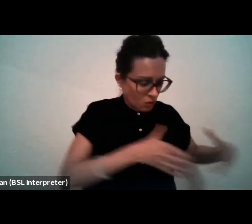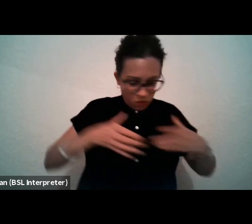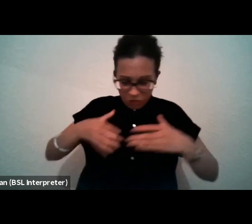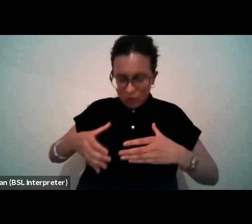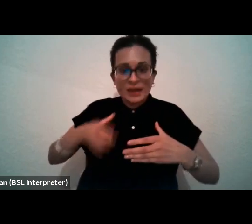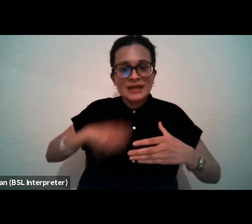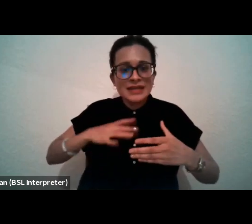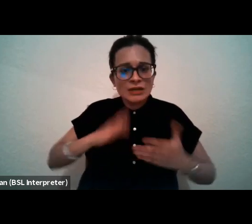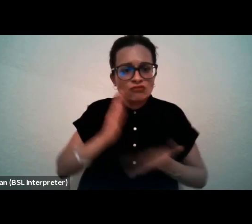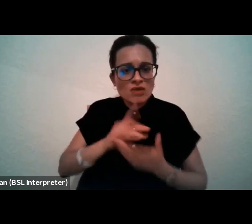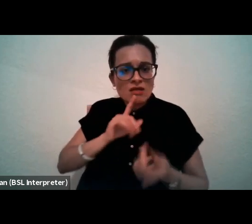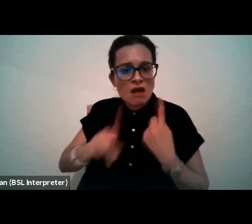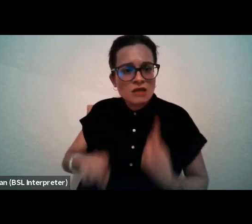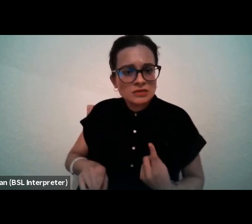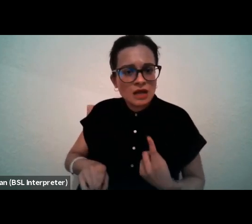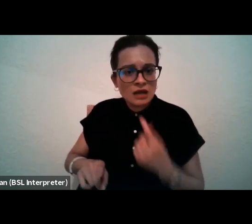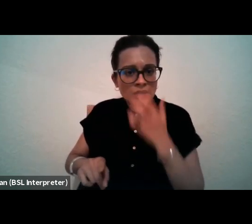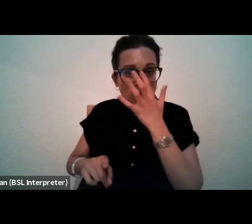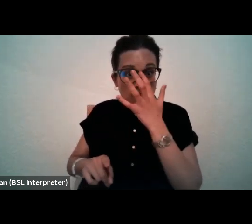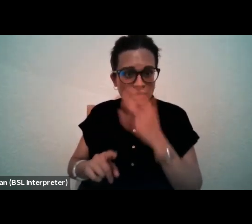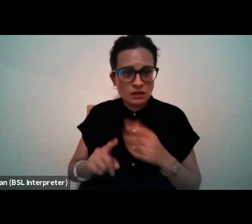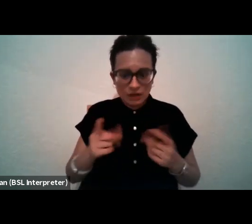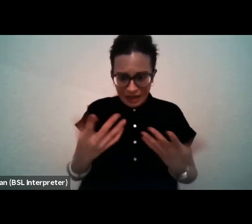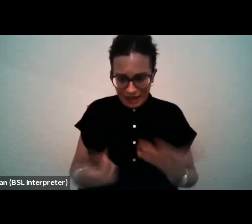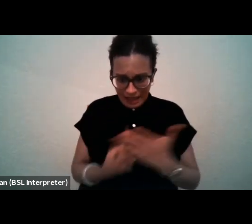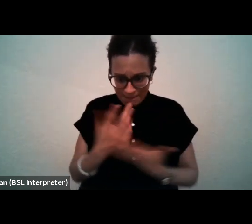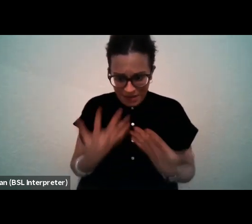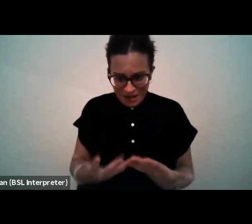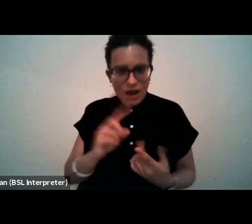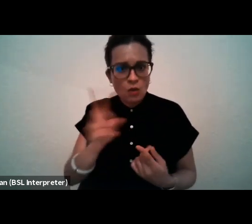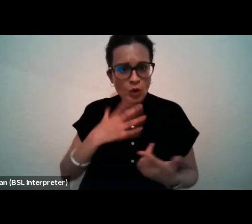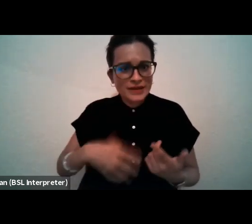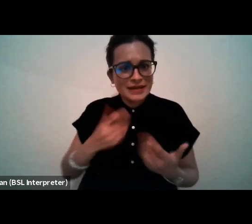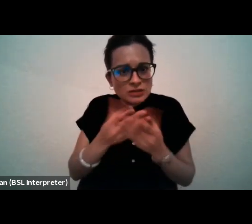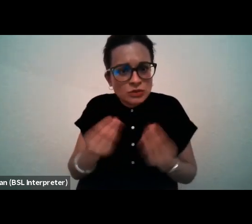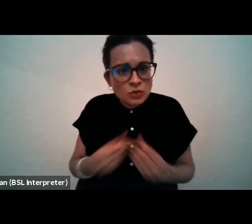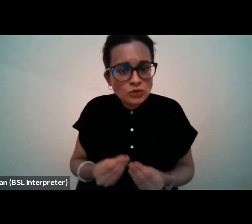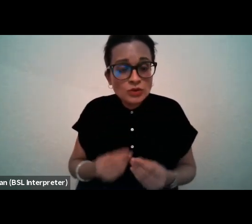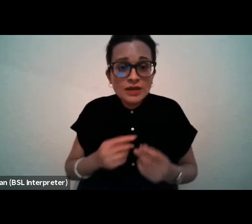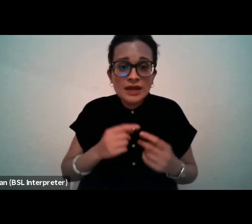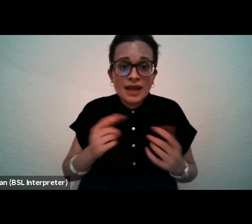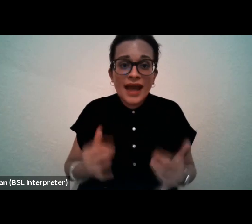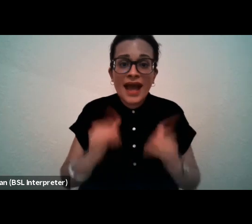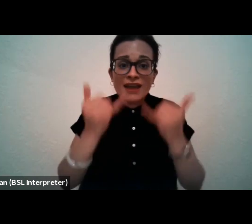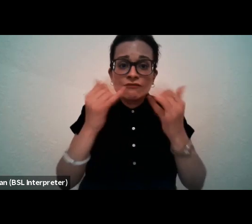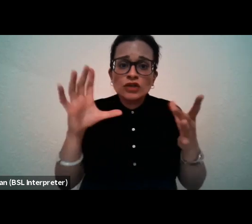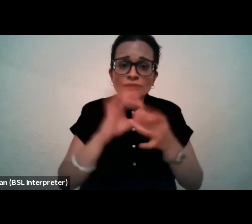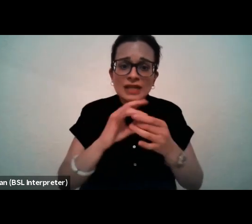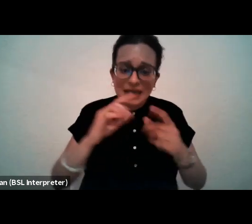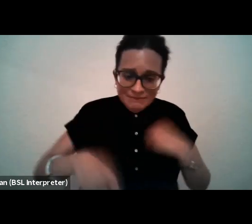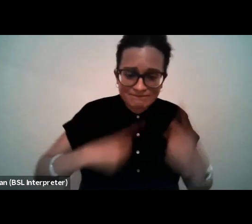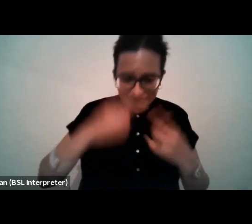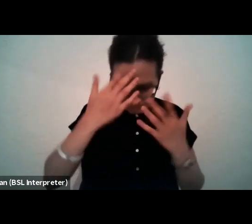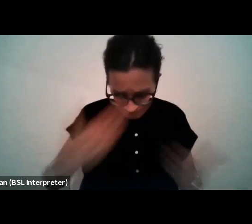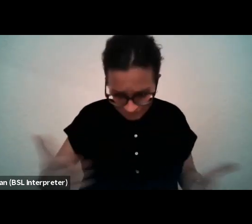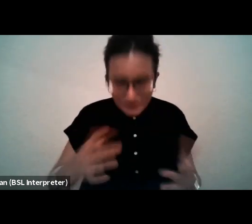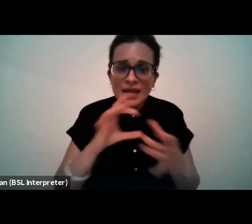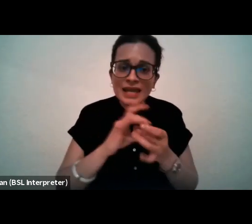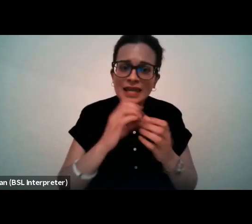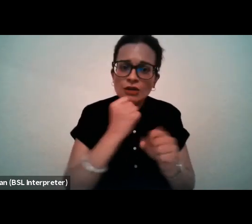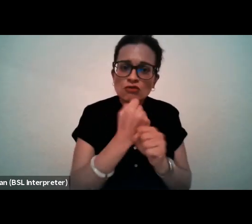real answers for what's taking place. It will take time. It's the anniversary of the Grenfell inquiry, and we've seen